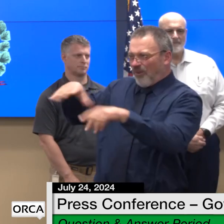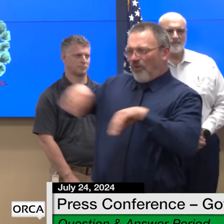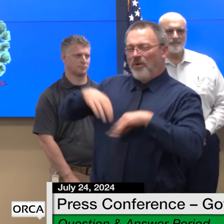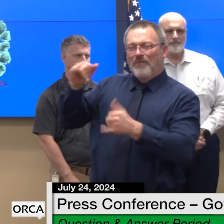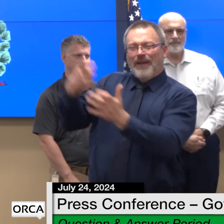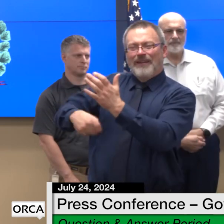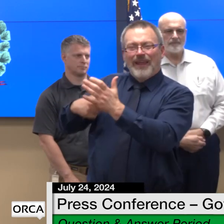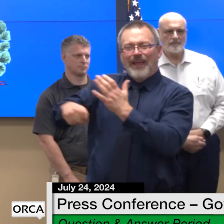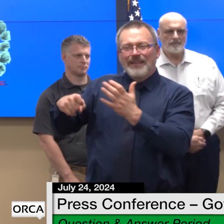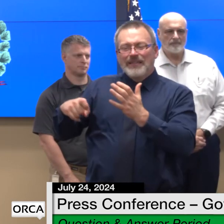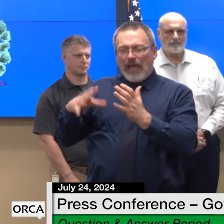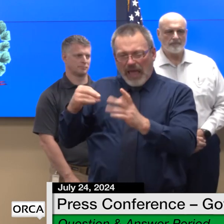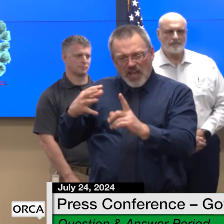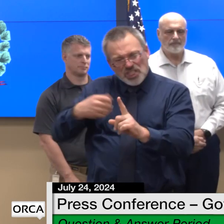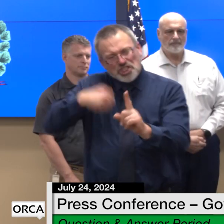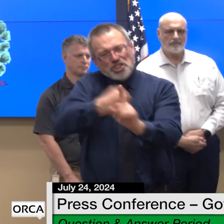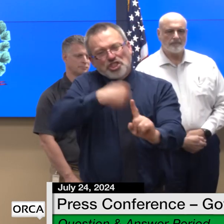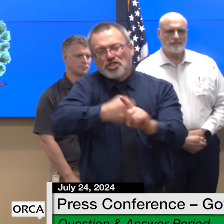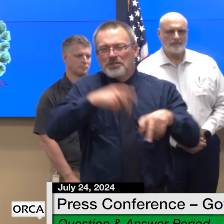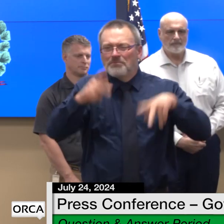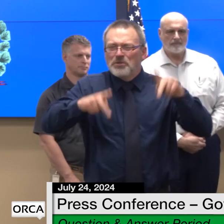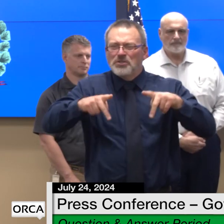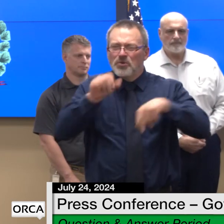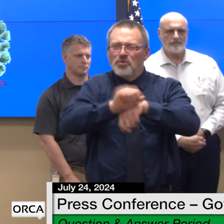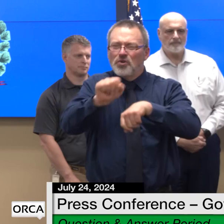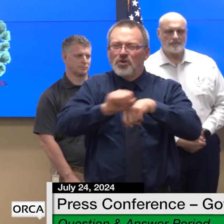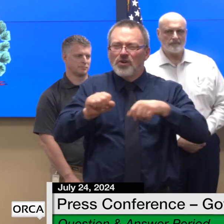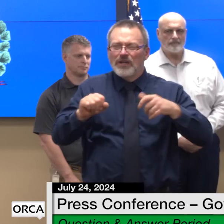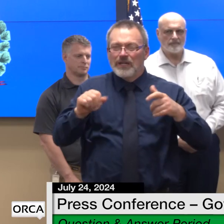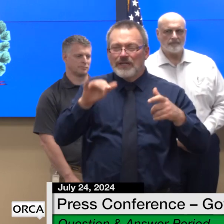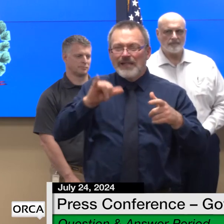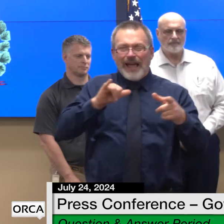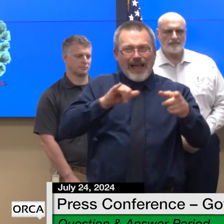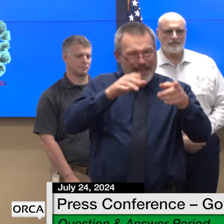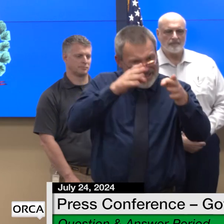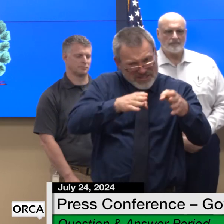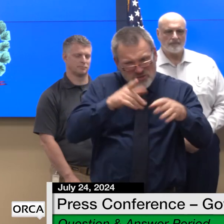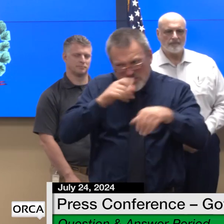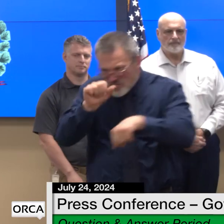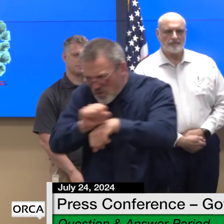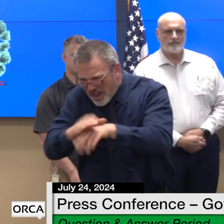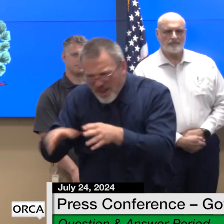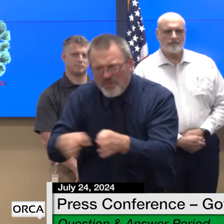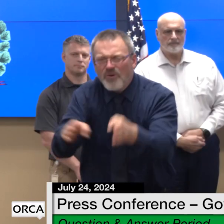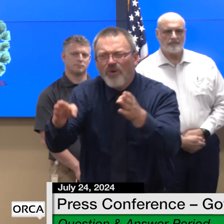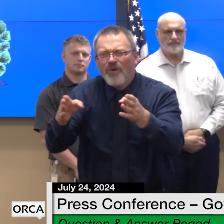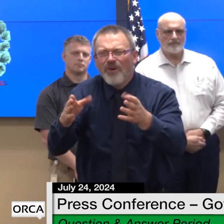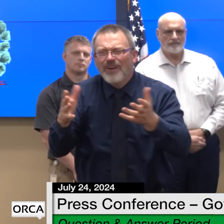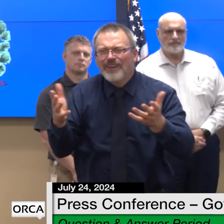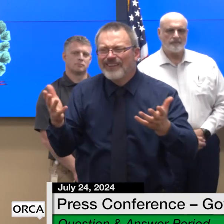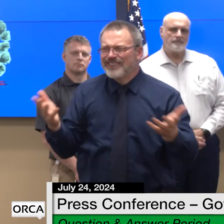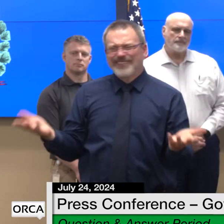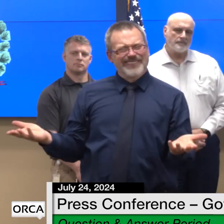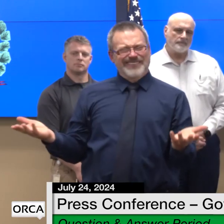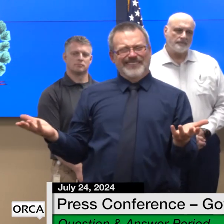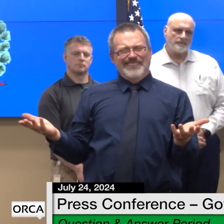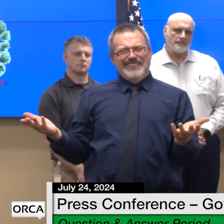assaulting members of a work crew who are trying to fix our infrastructure so people can get around.